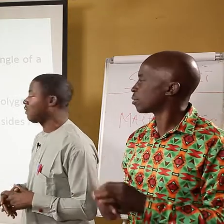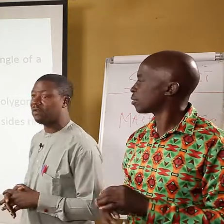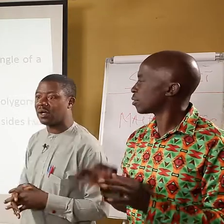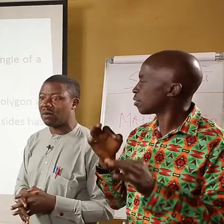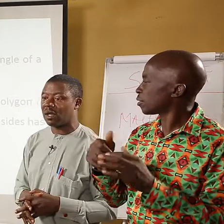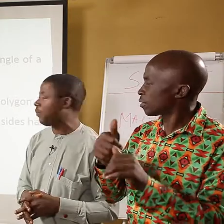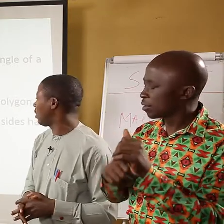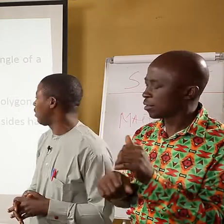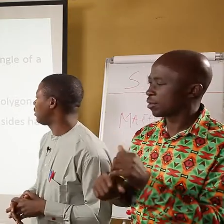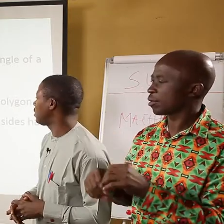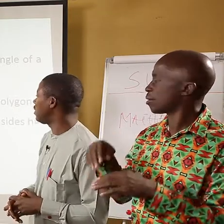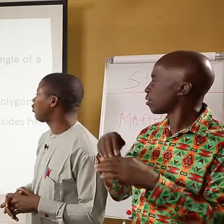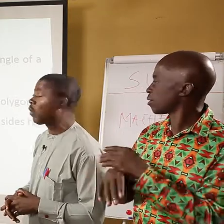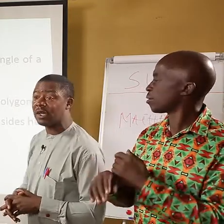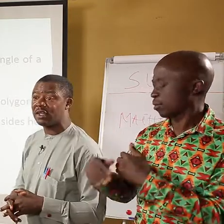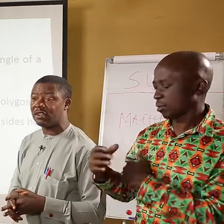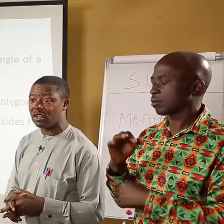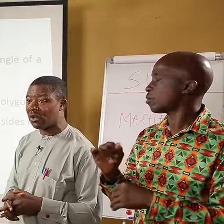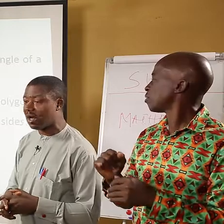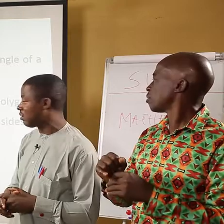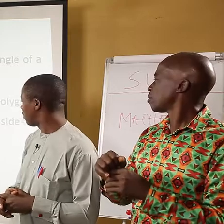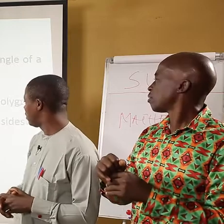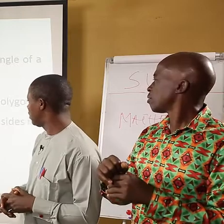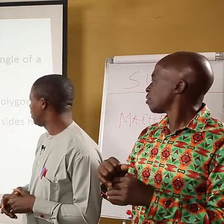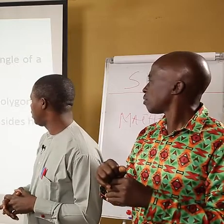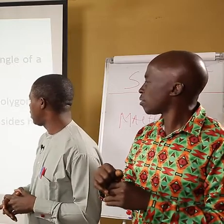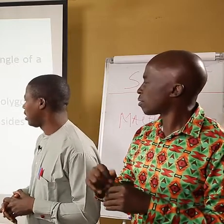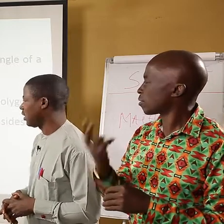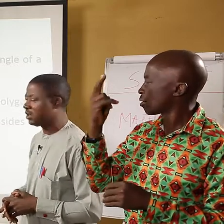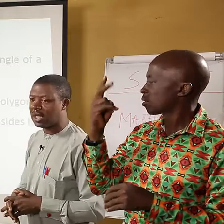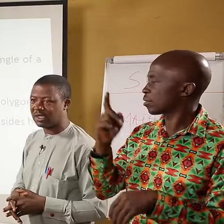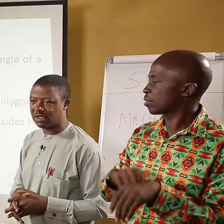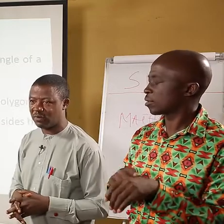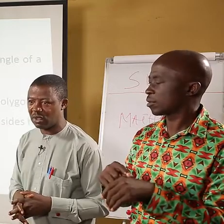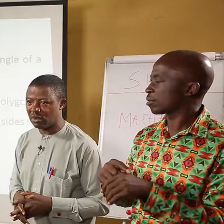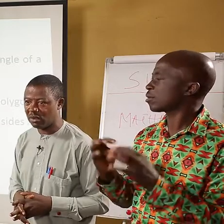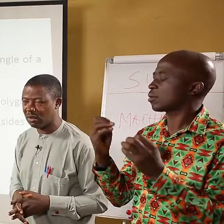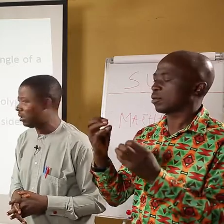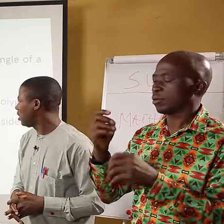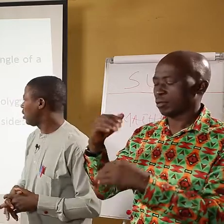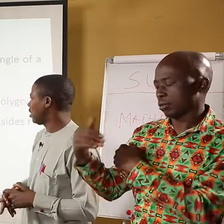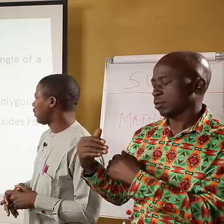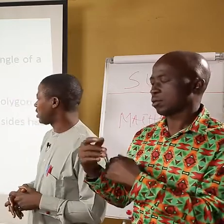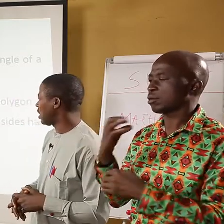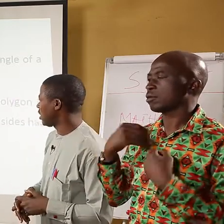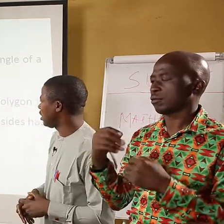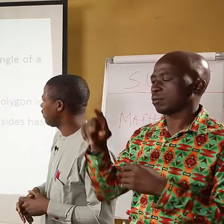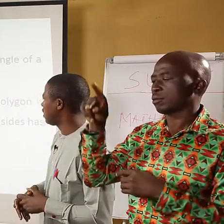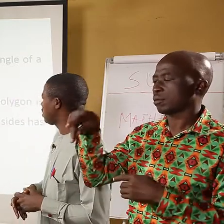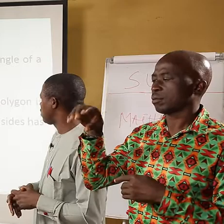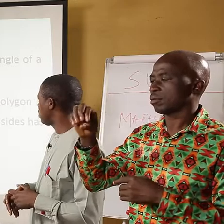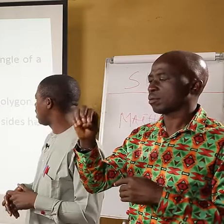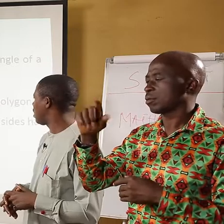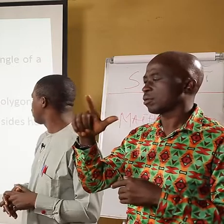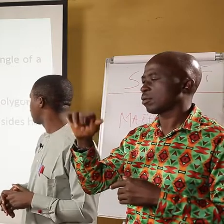interior angle of a regular polygon is twice the exterior angle, how many sides has the polygon? The question again, if